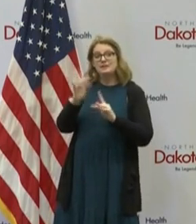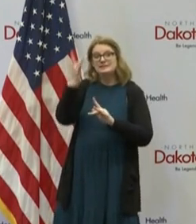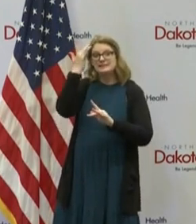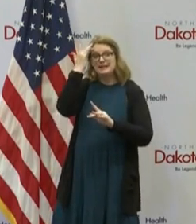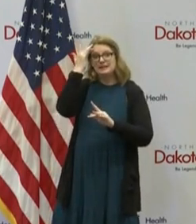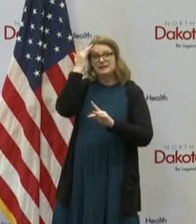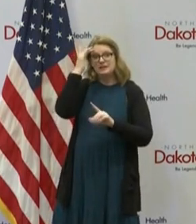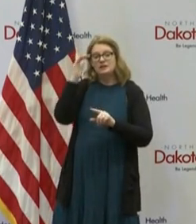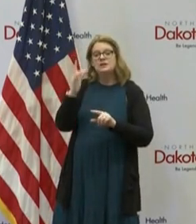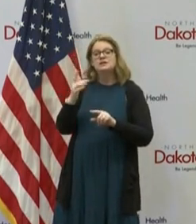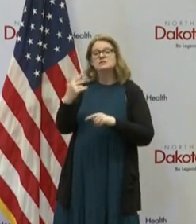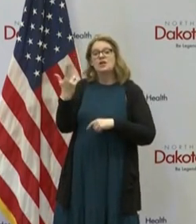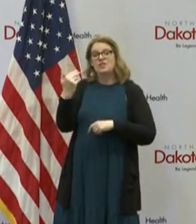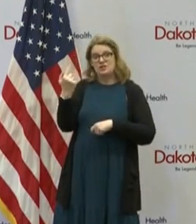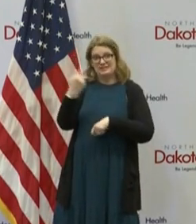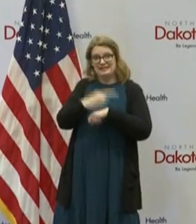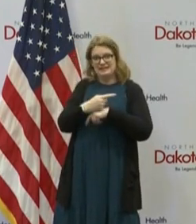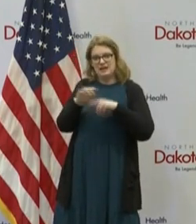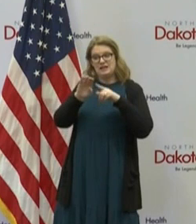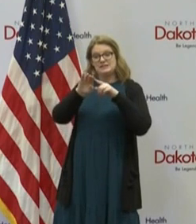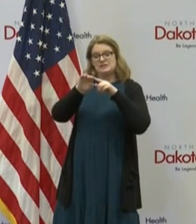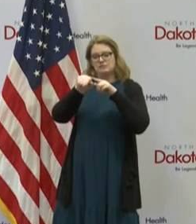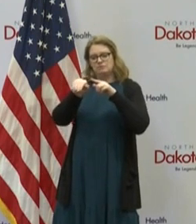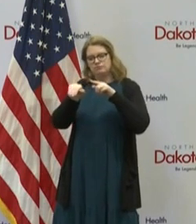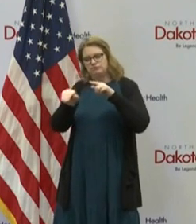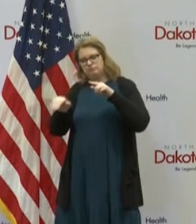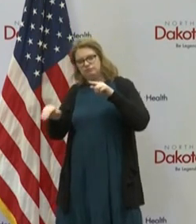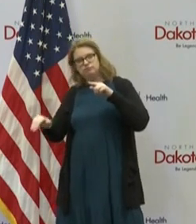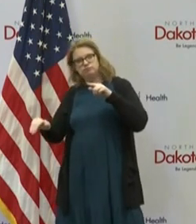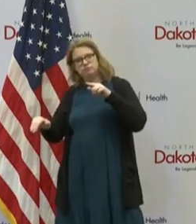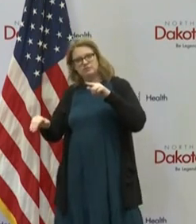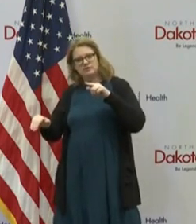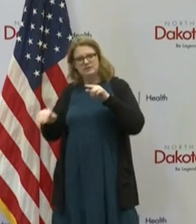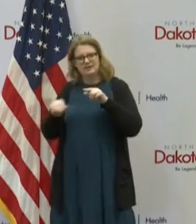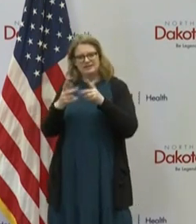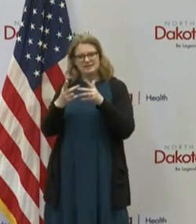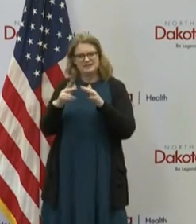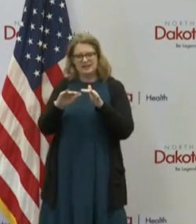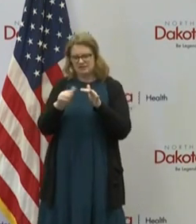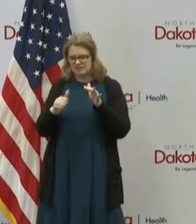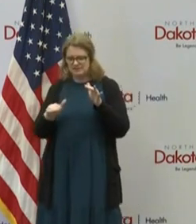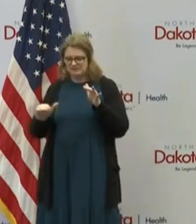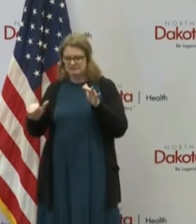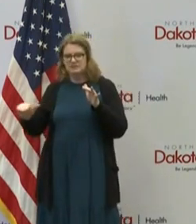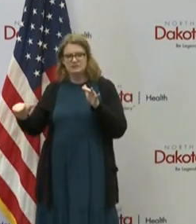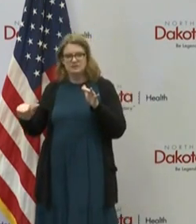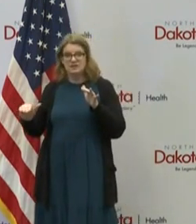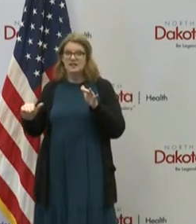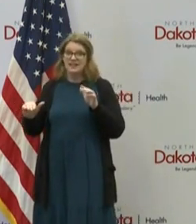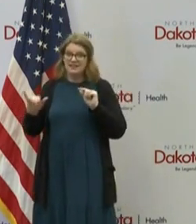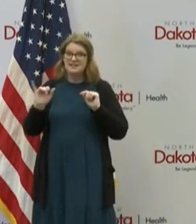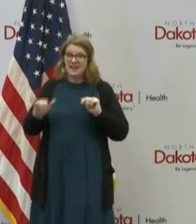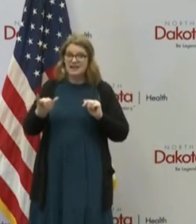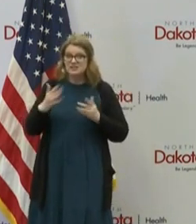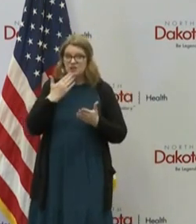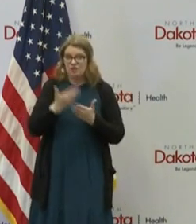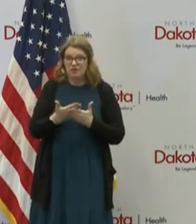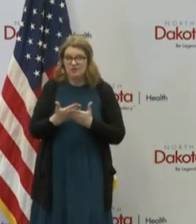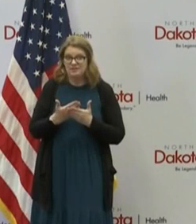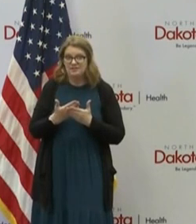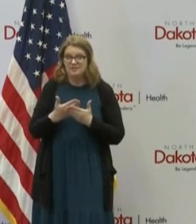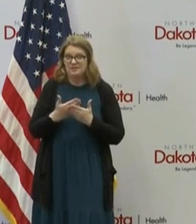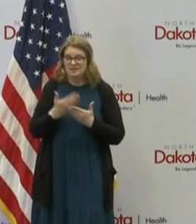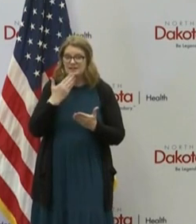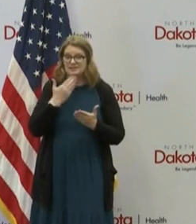we've gone 13 days below our peak. Remaining in this flat zone is exceptionally a good place to be,